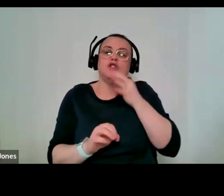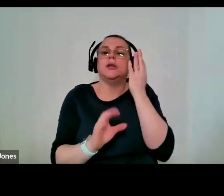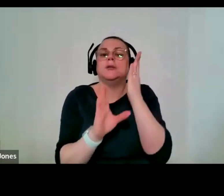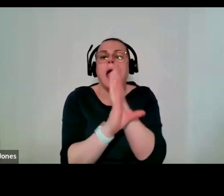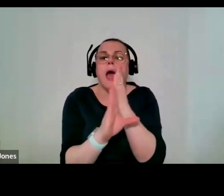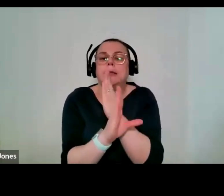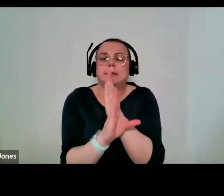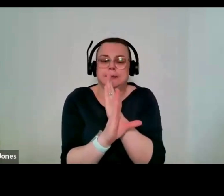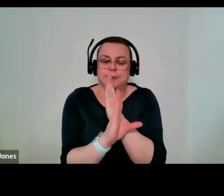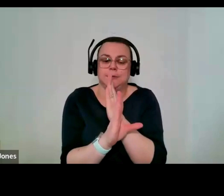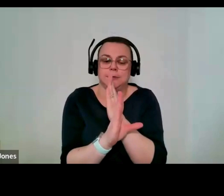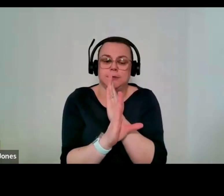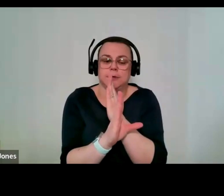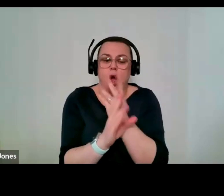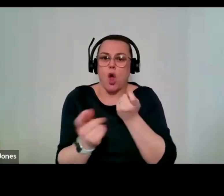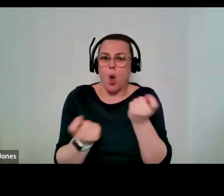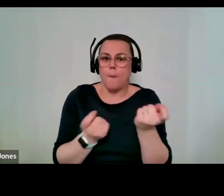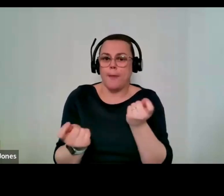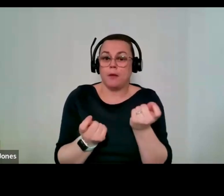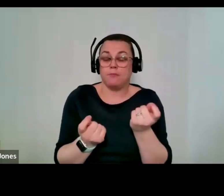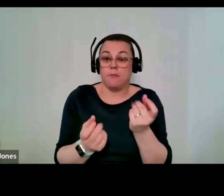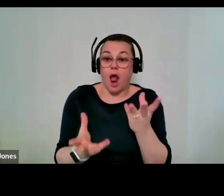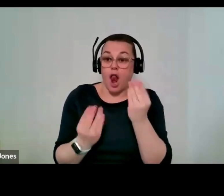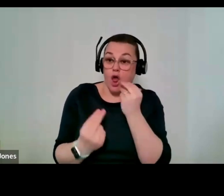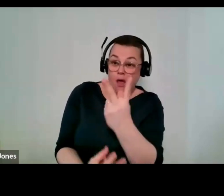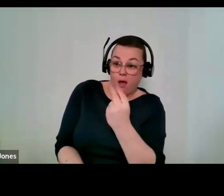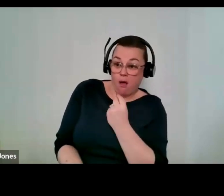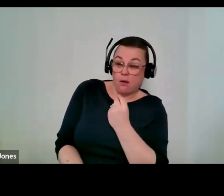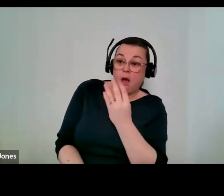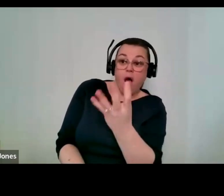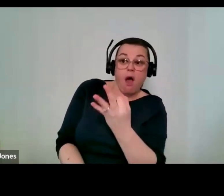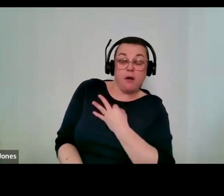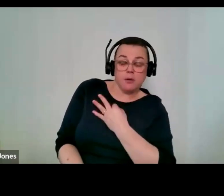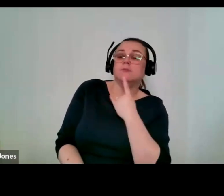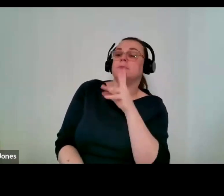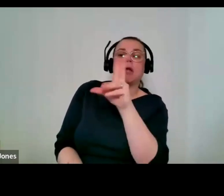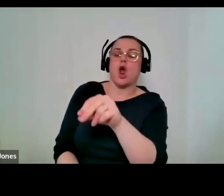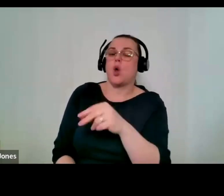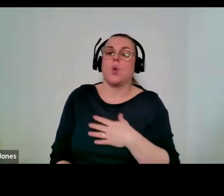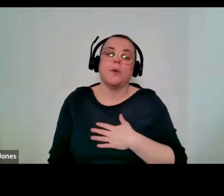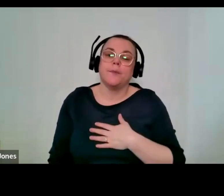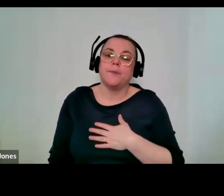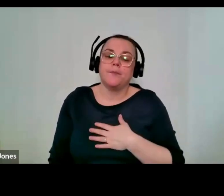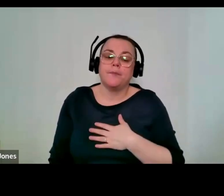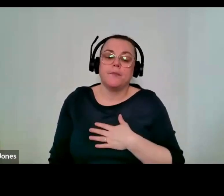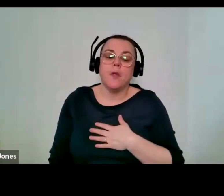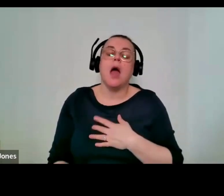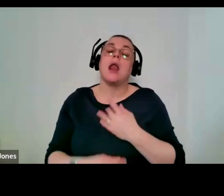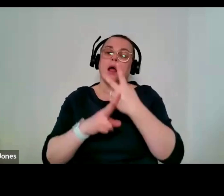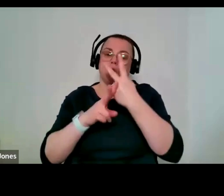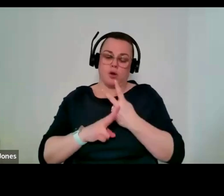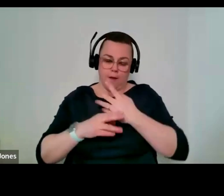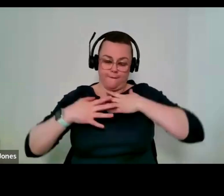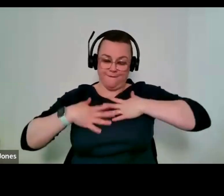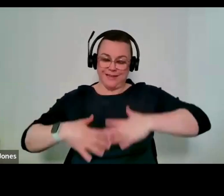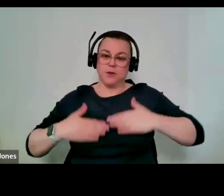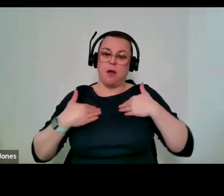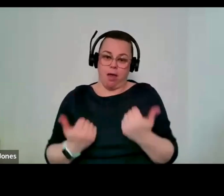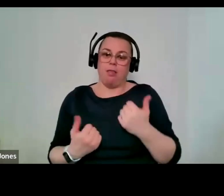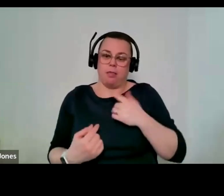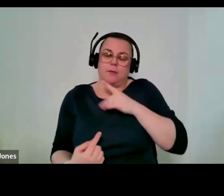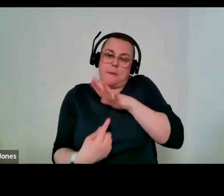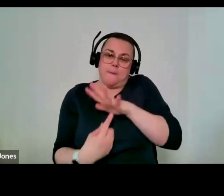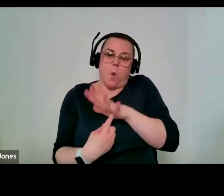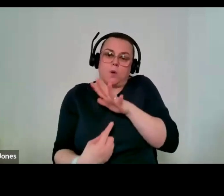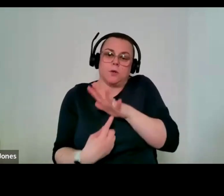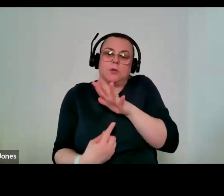coping, I learned to say no. I've took care of my physical health too, really important,